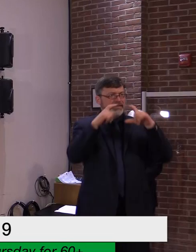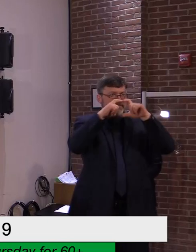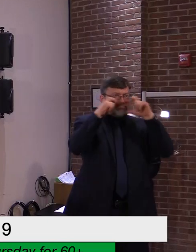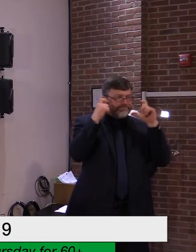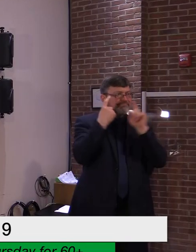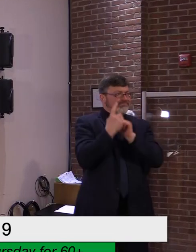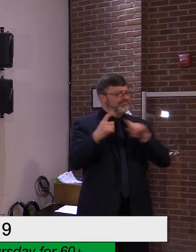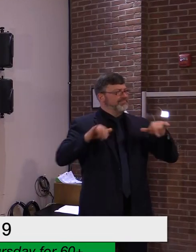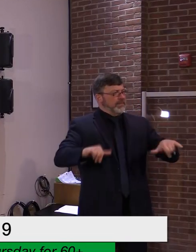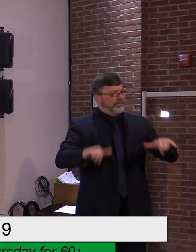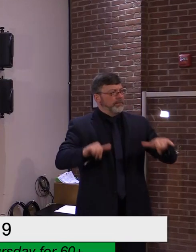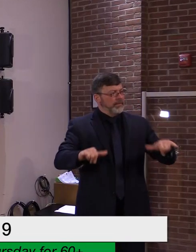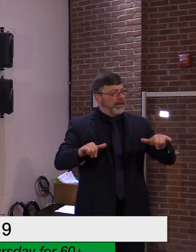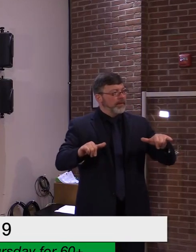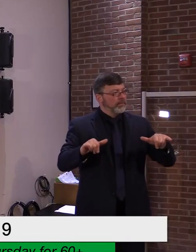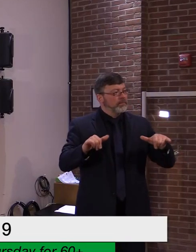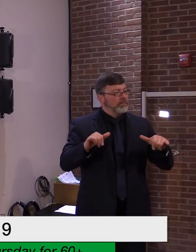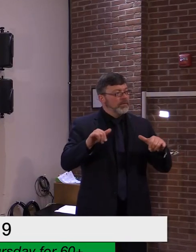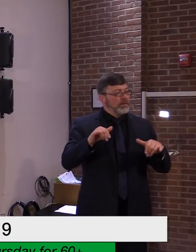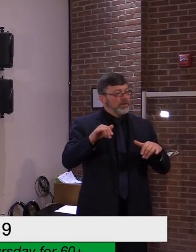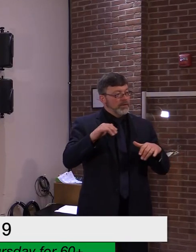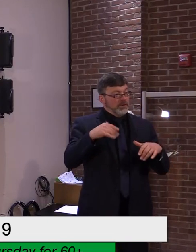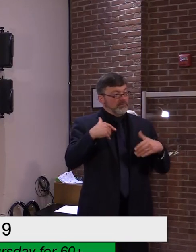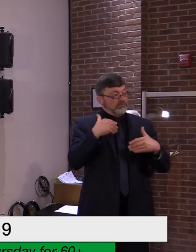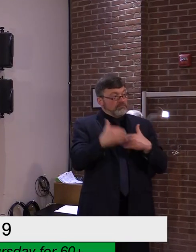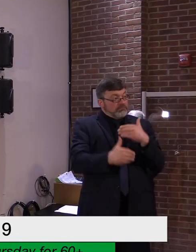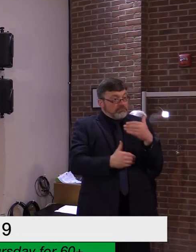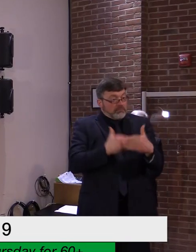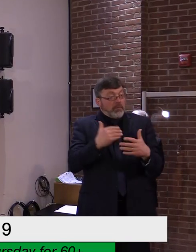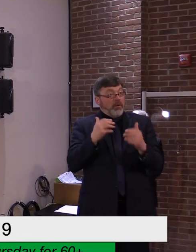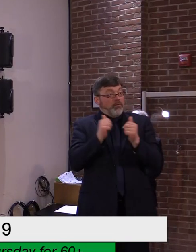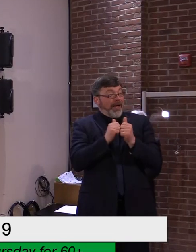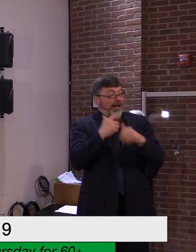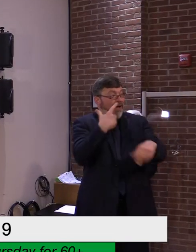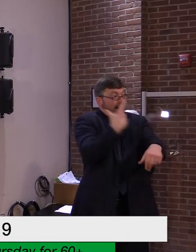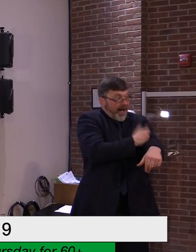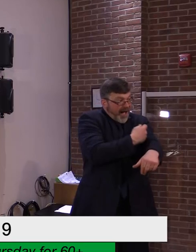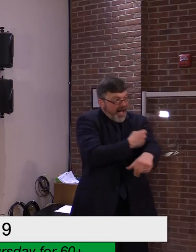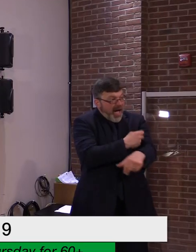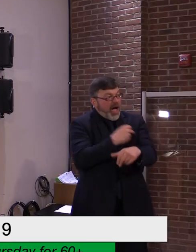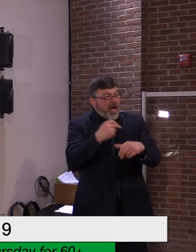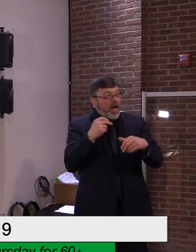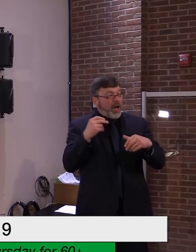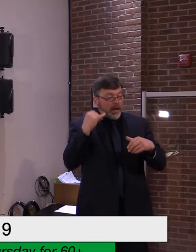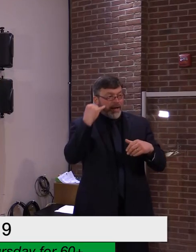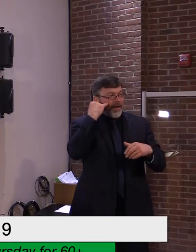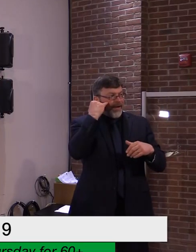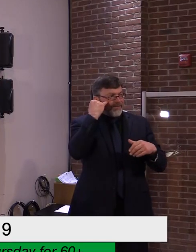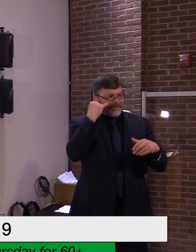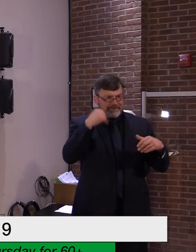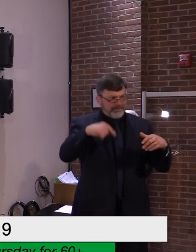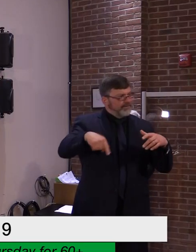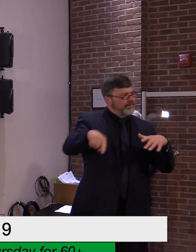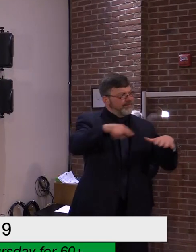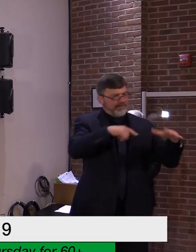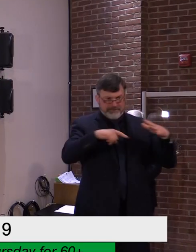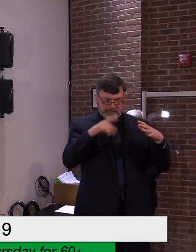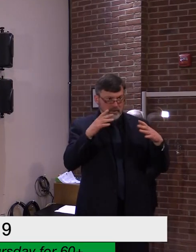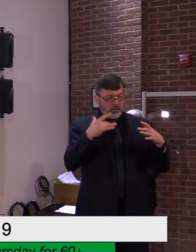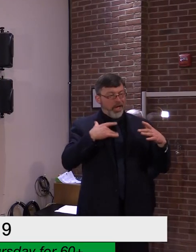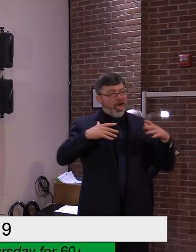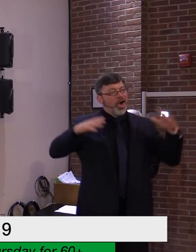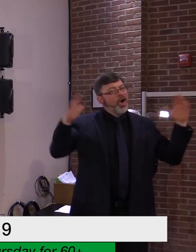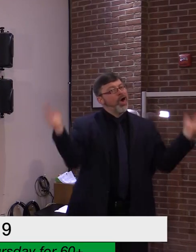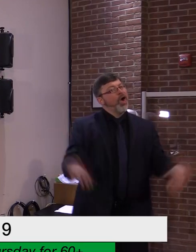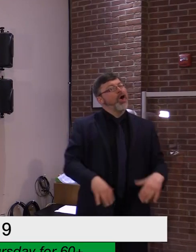its variants can and will take advantage of us if we let our guard down. It has the potential to set us back